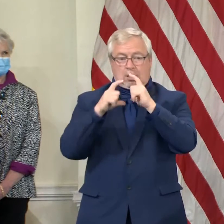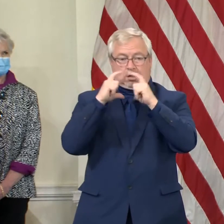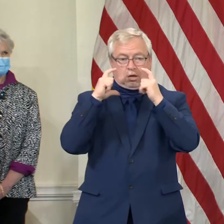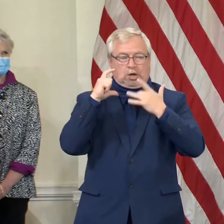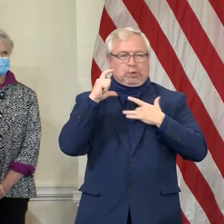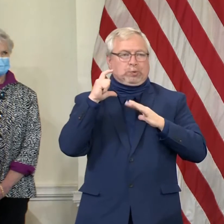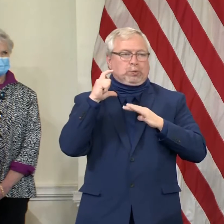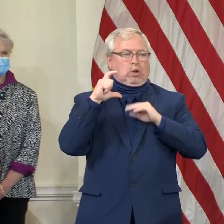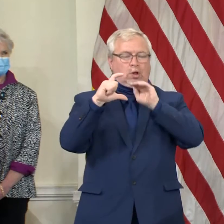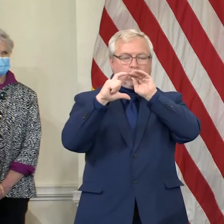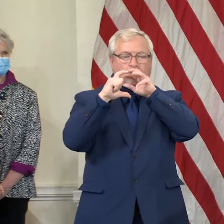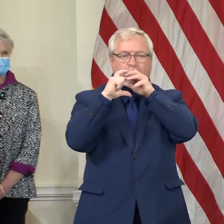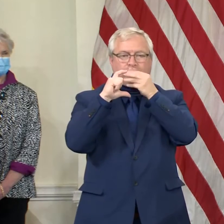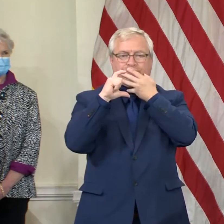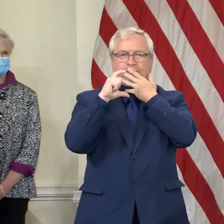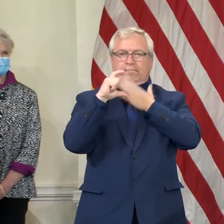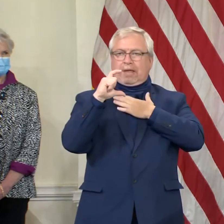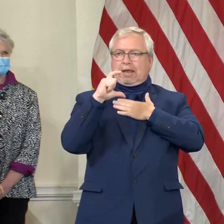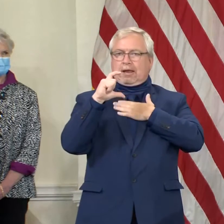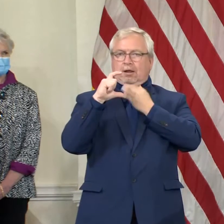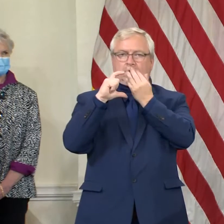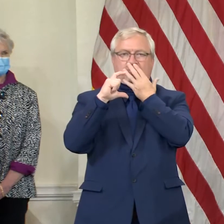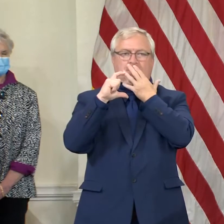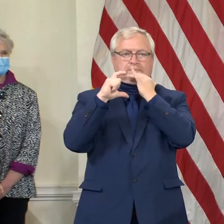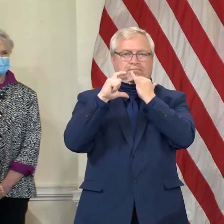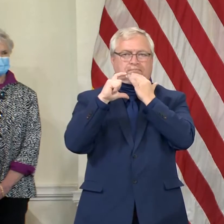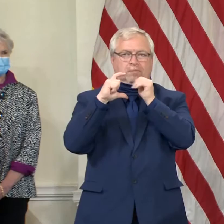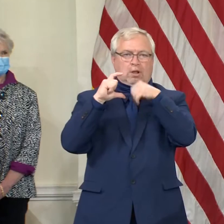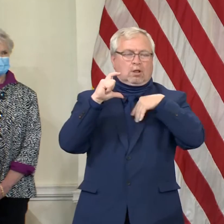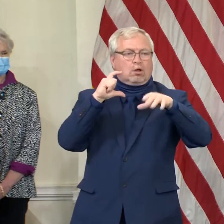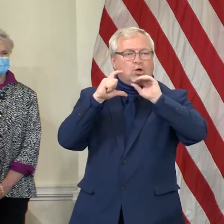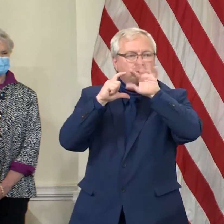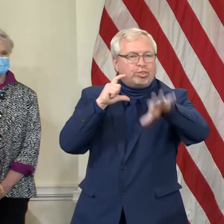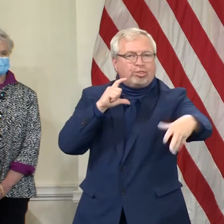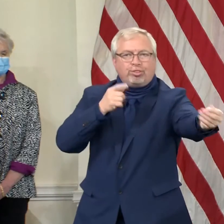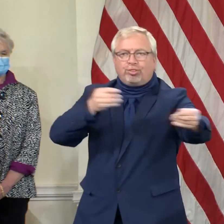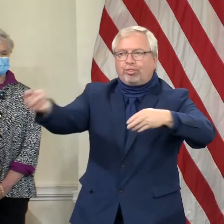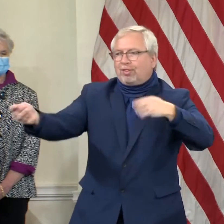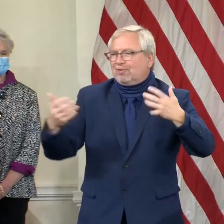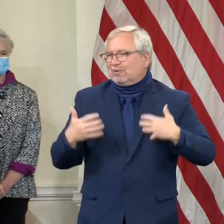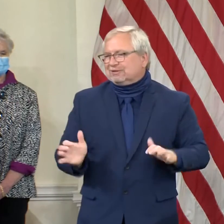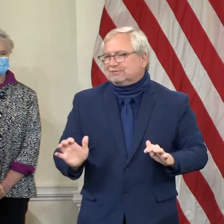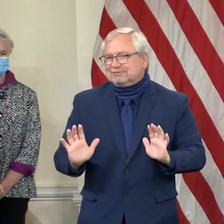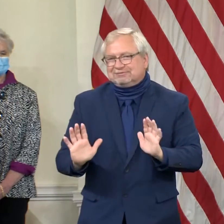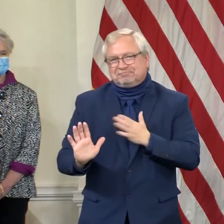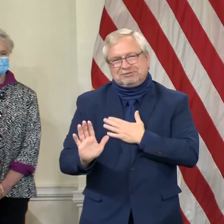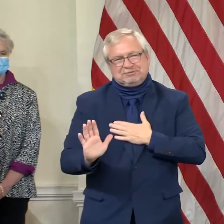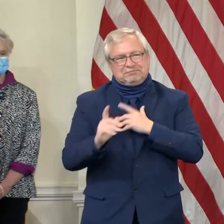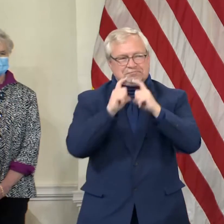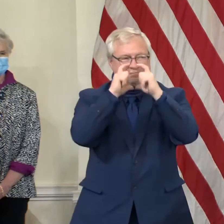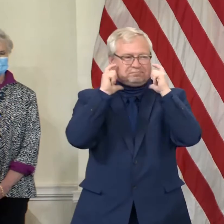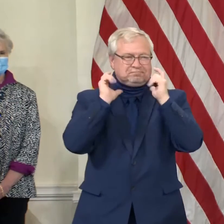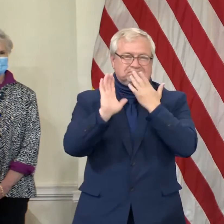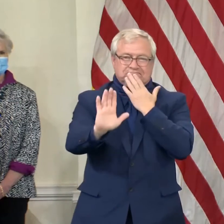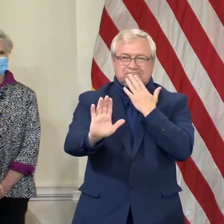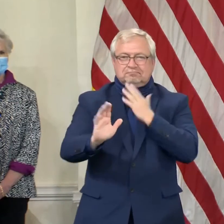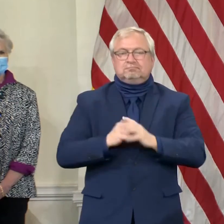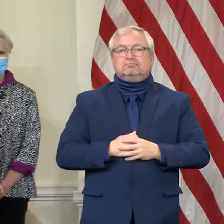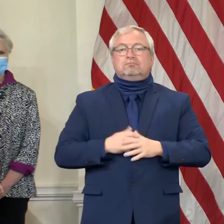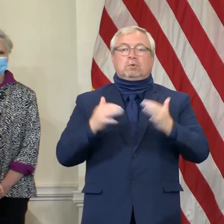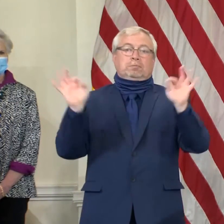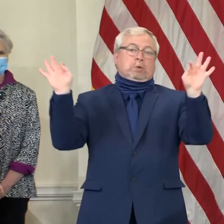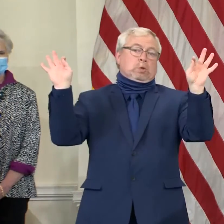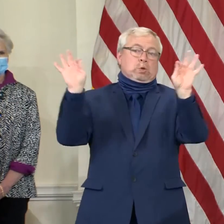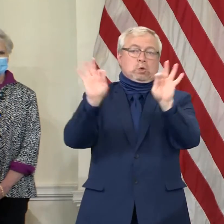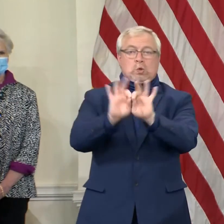if I'm wearing a mask. And as I mentioned, it is important to protect those at